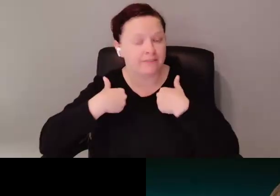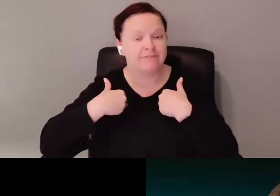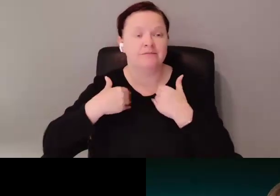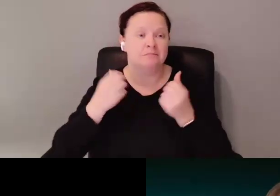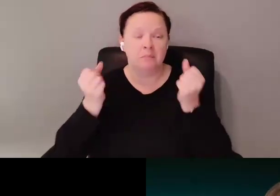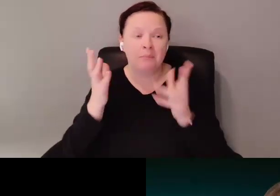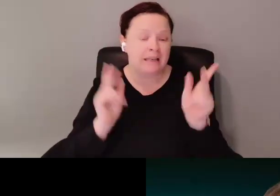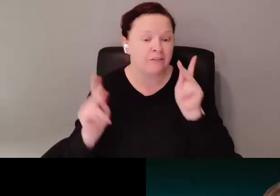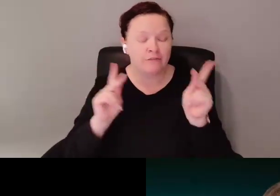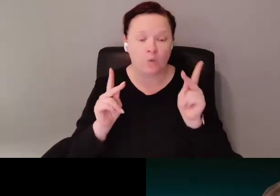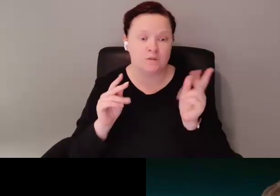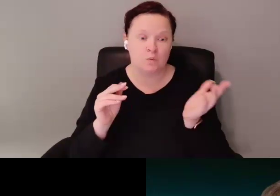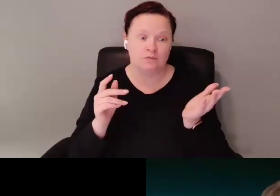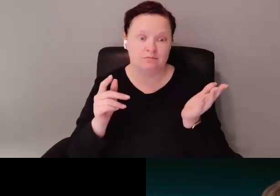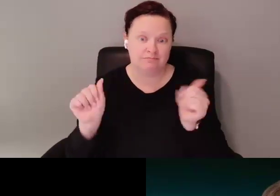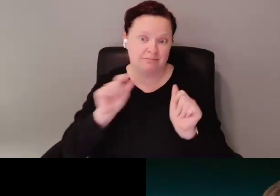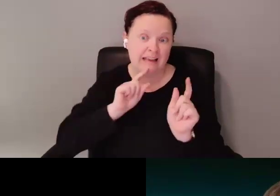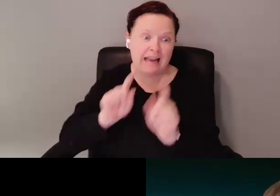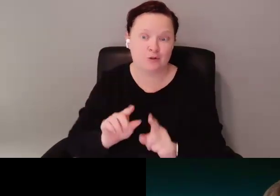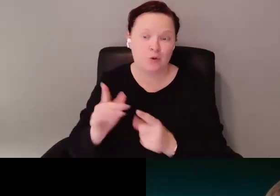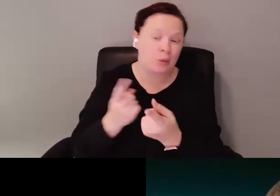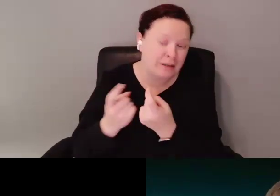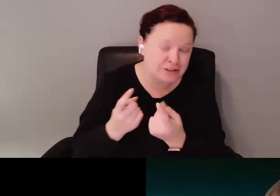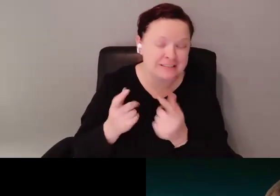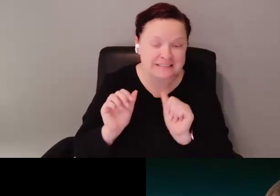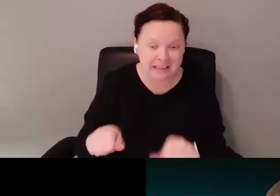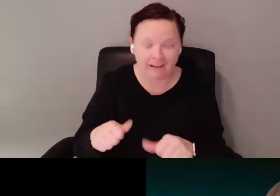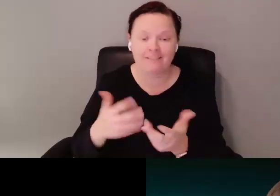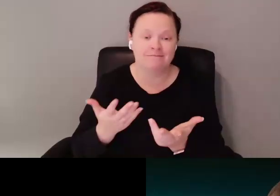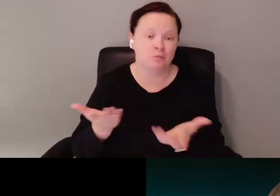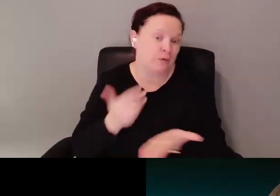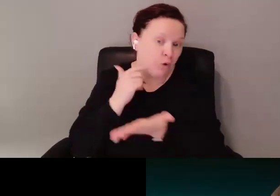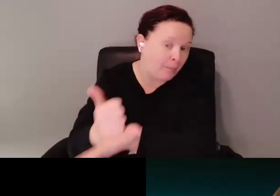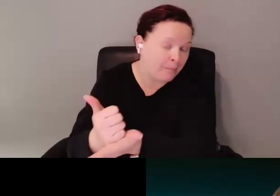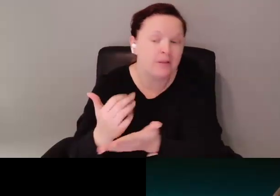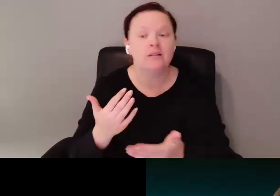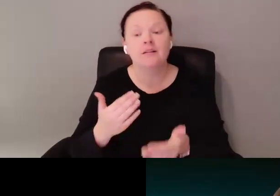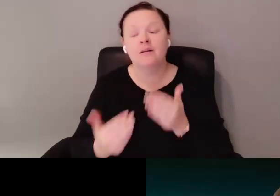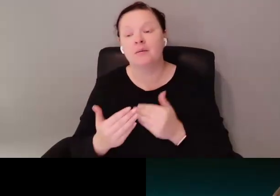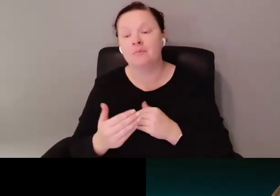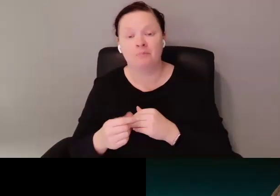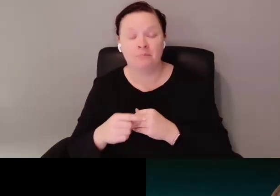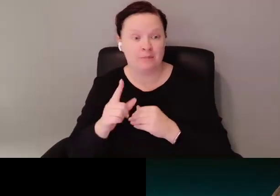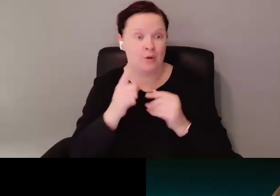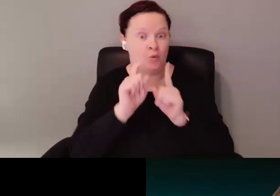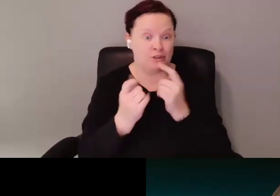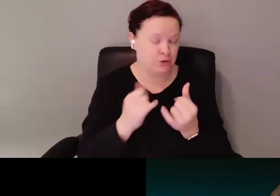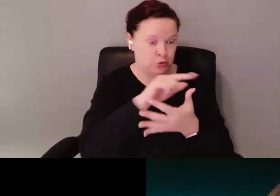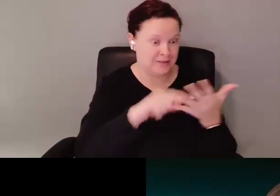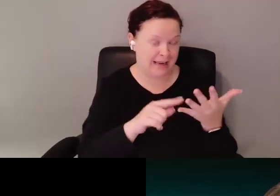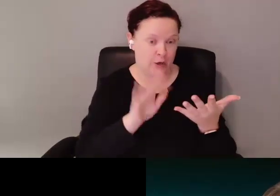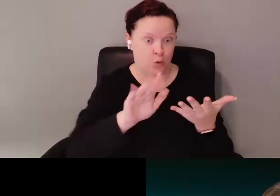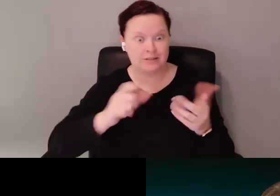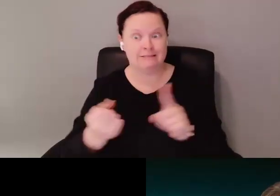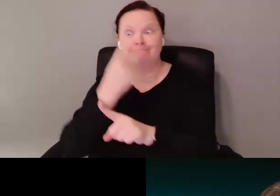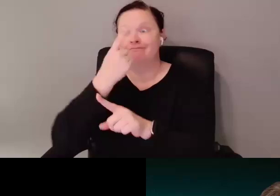that are able to answer some of your questions. Um, yeah, maybe different questions to what we've had today or what Amy's